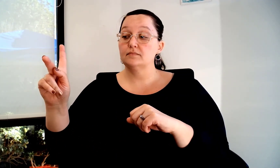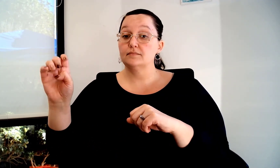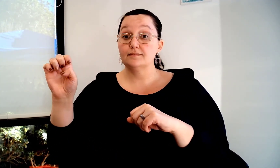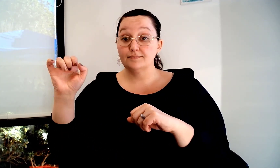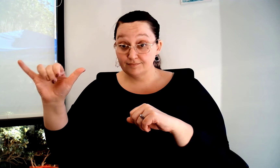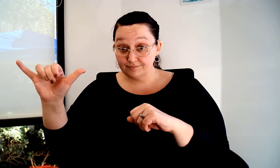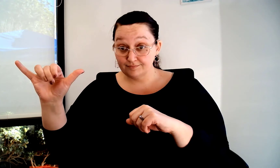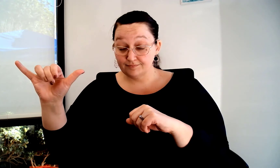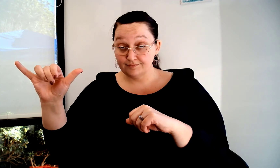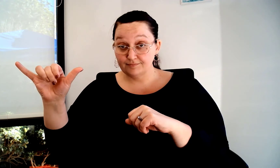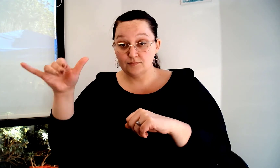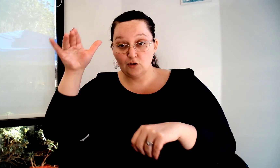Donkey,